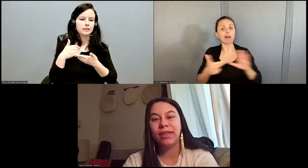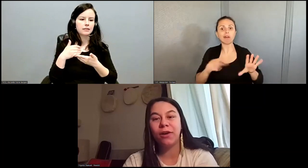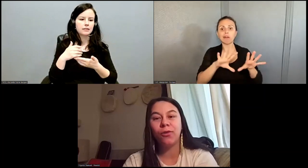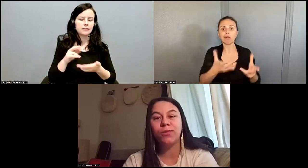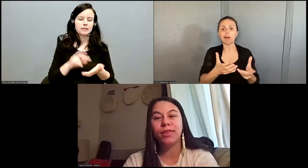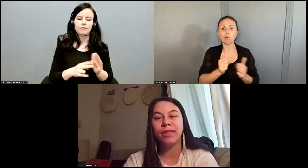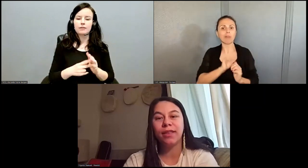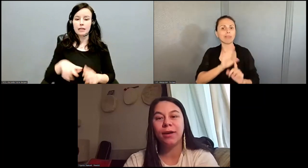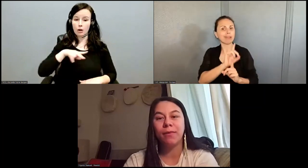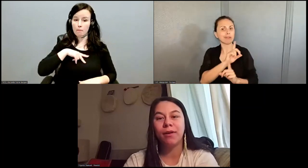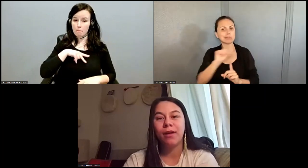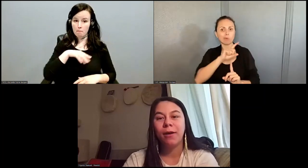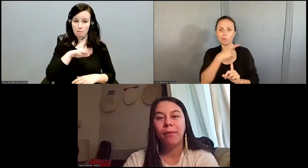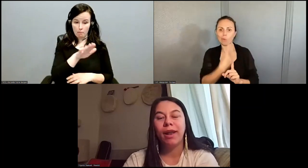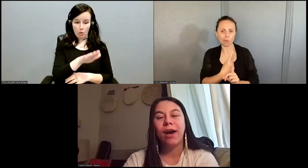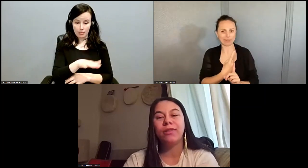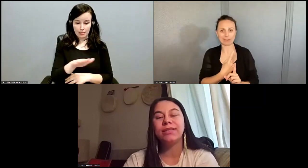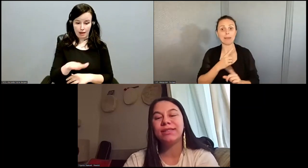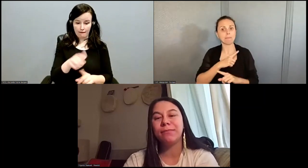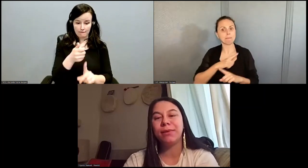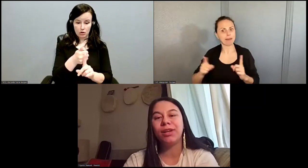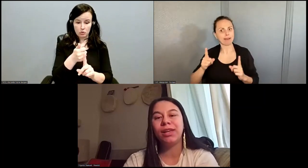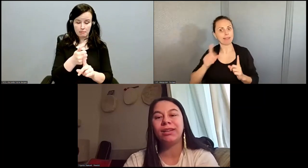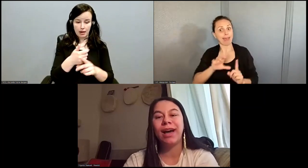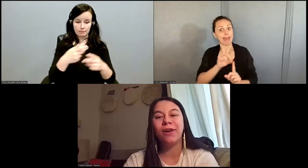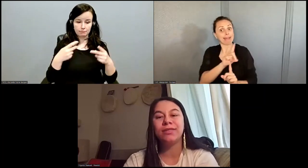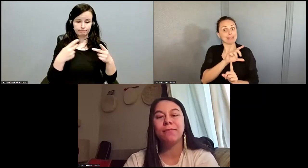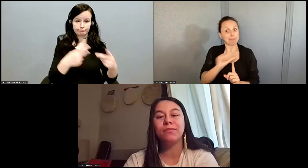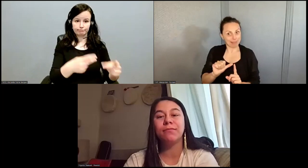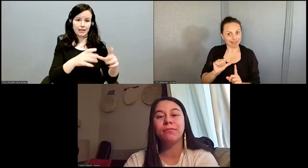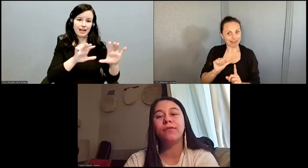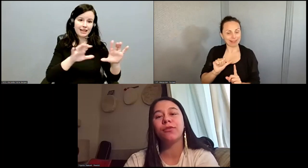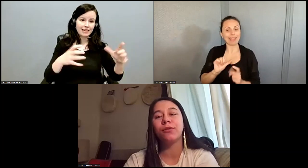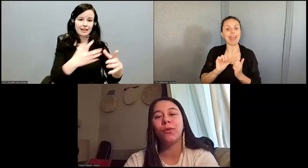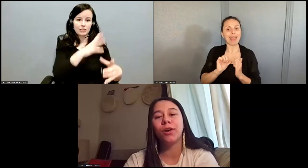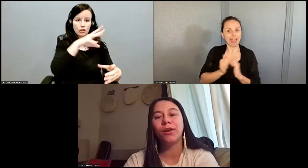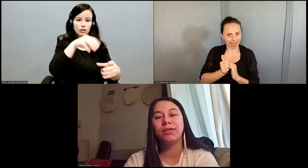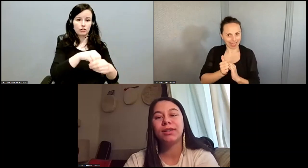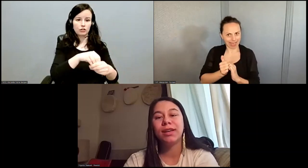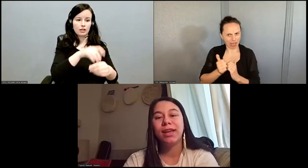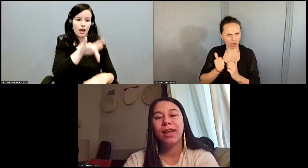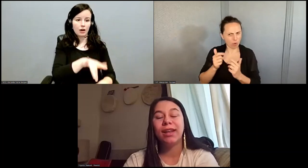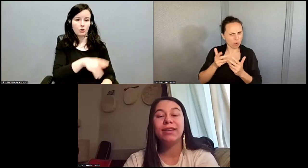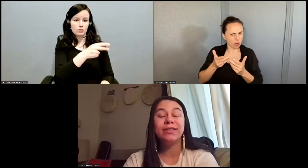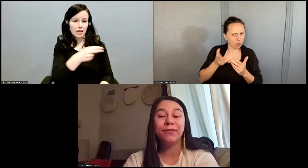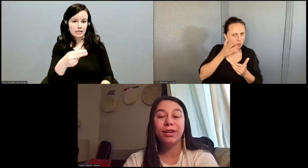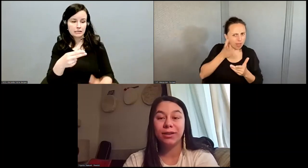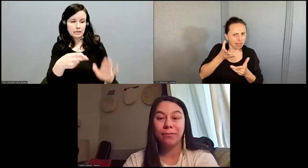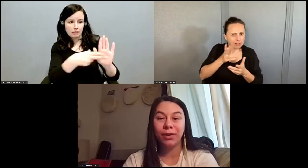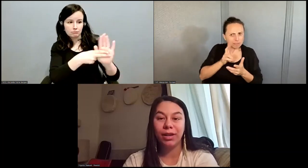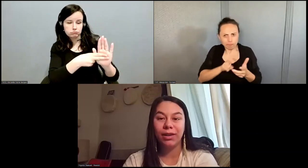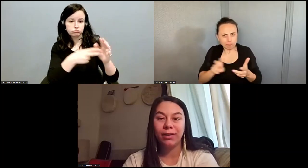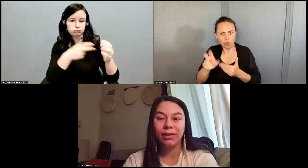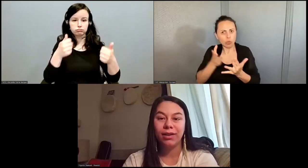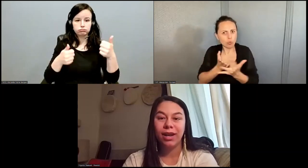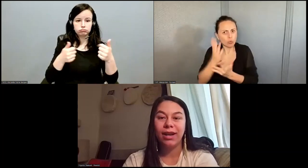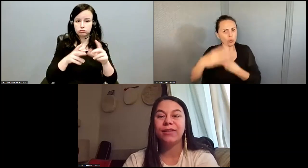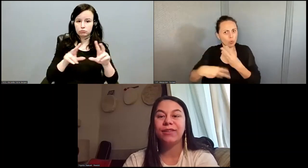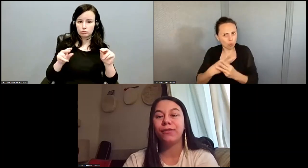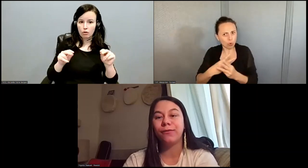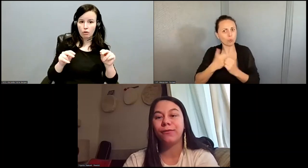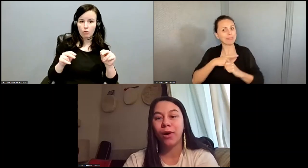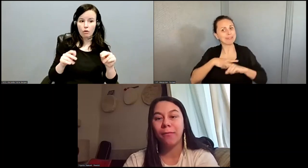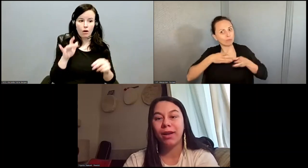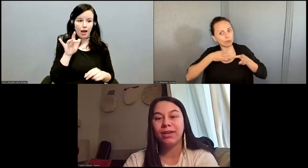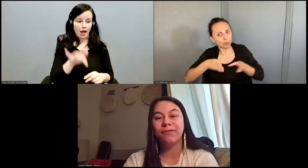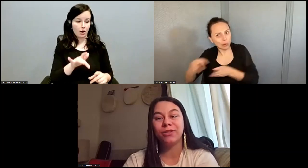disability that they hold within them, but how this disability allows them to move through the world in a different ability, in a